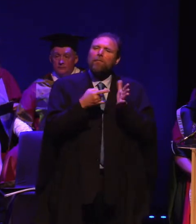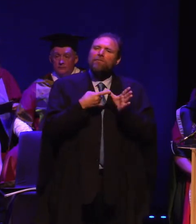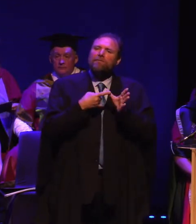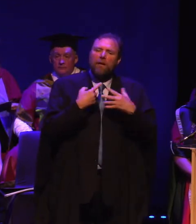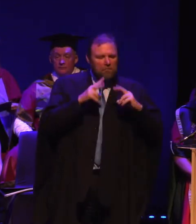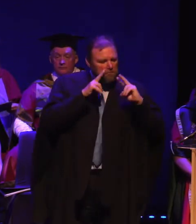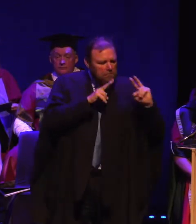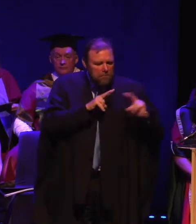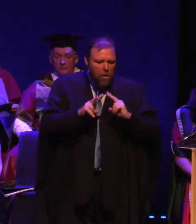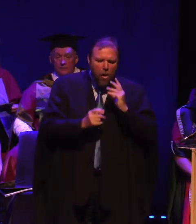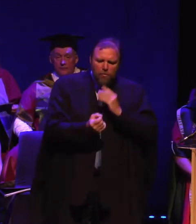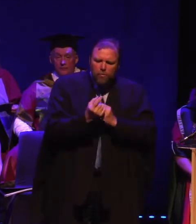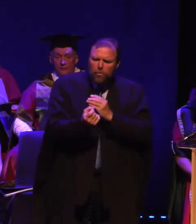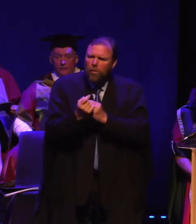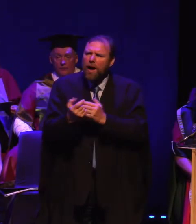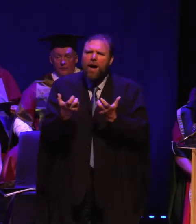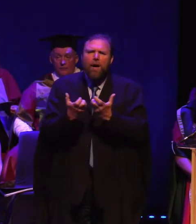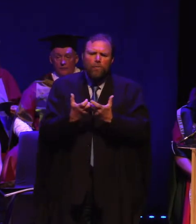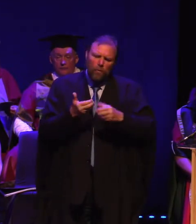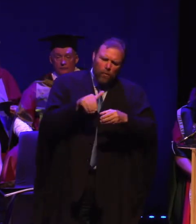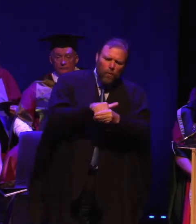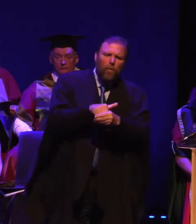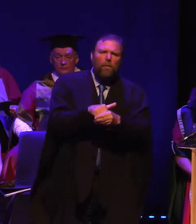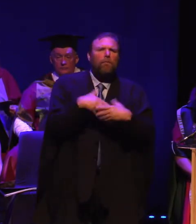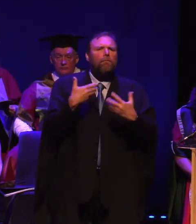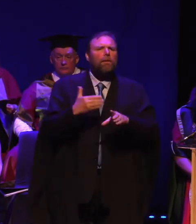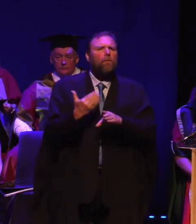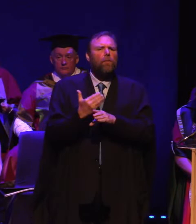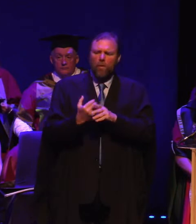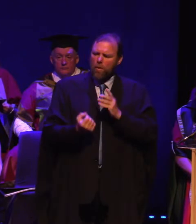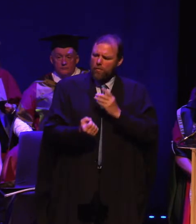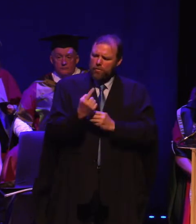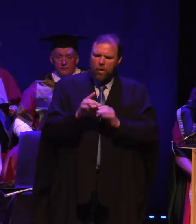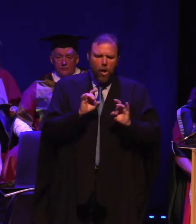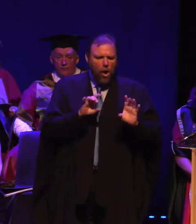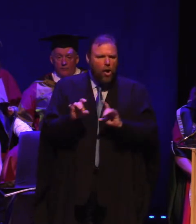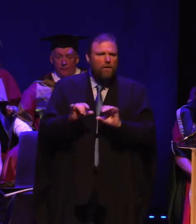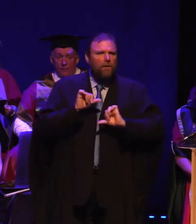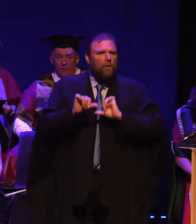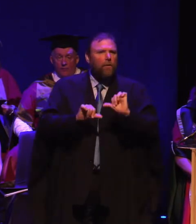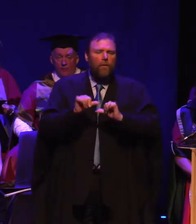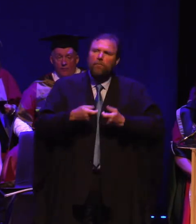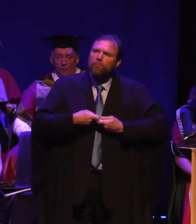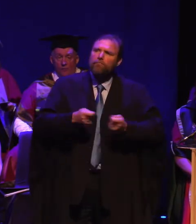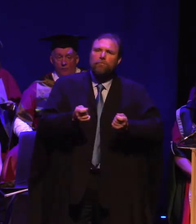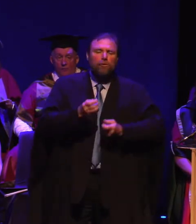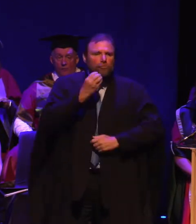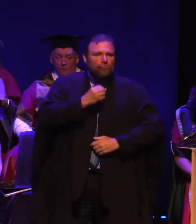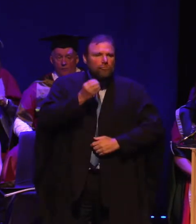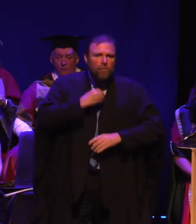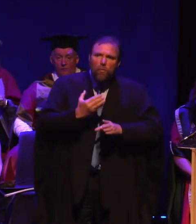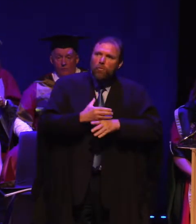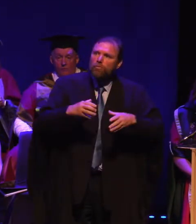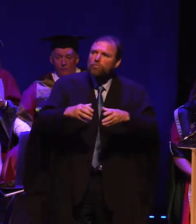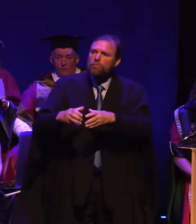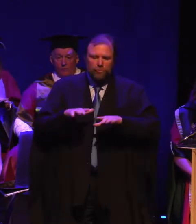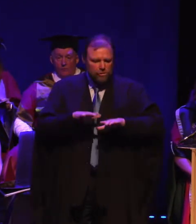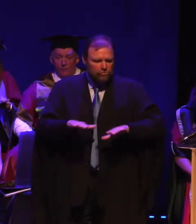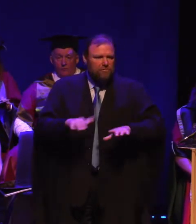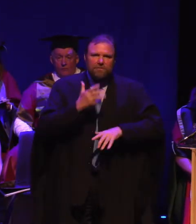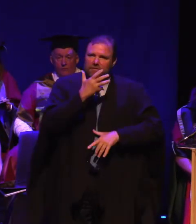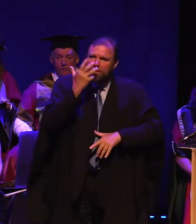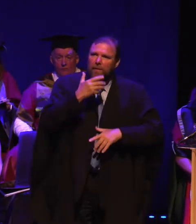make a difference. For example, she worked on the holiday activity and food program, delivering nutritional workshops to children at summer